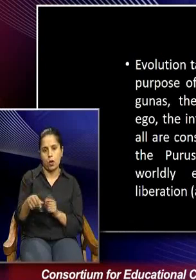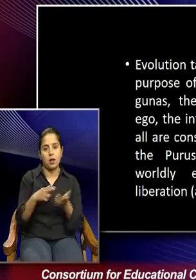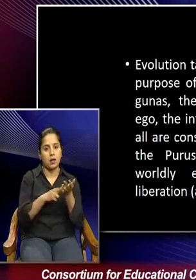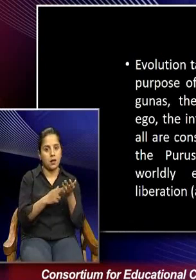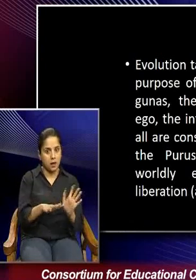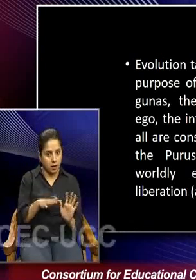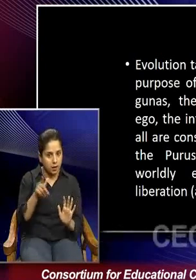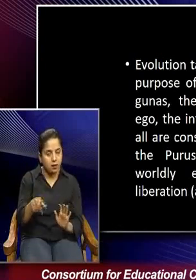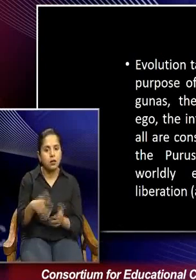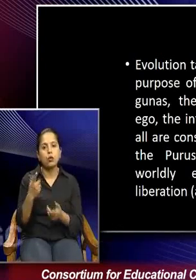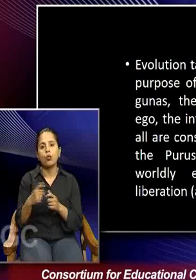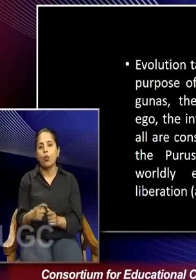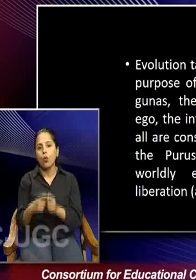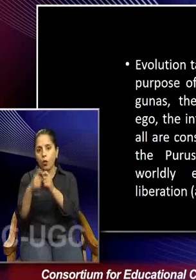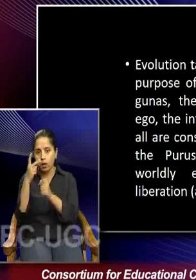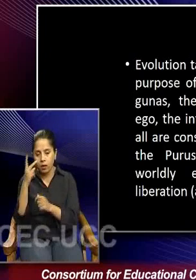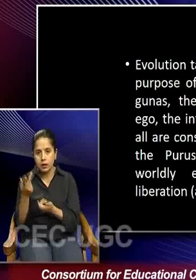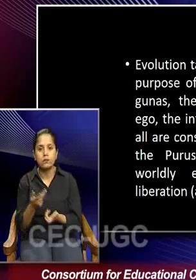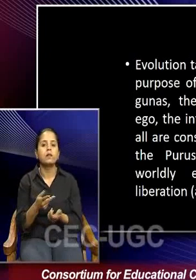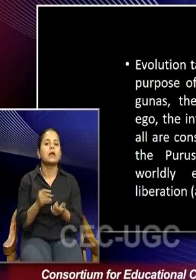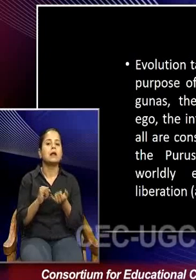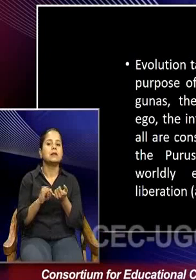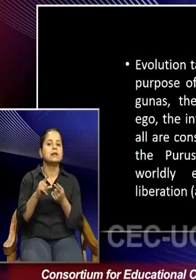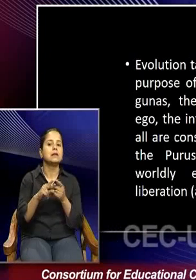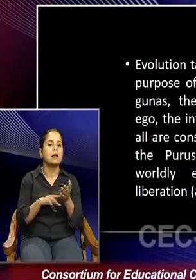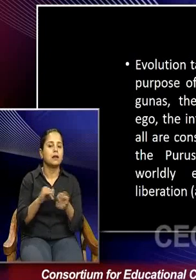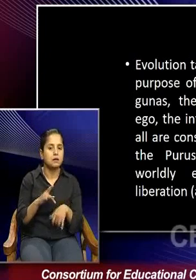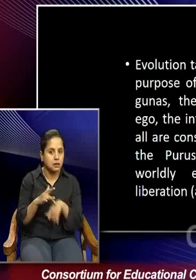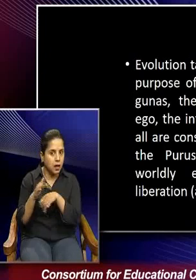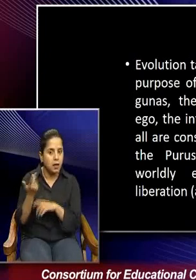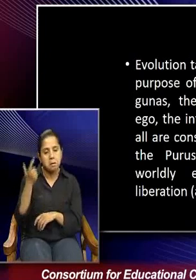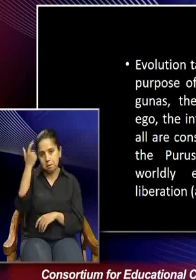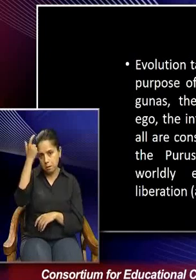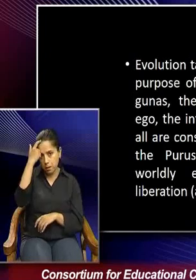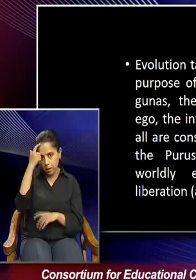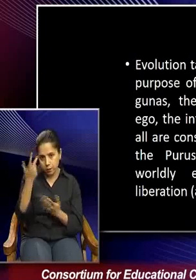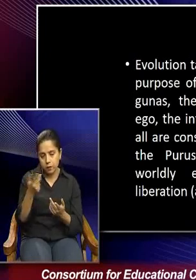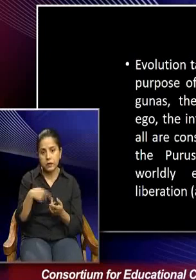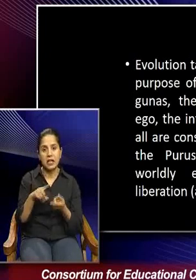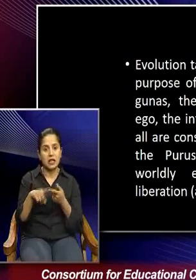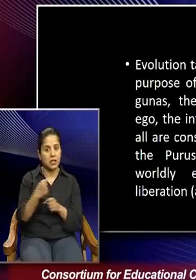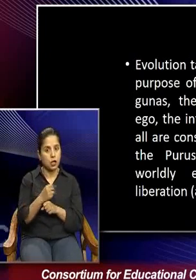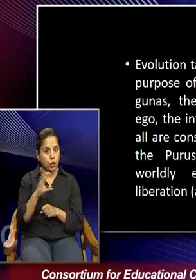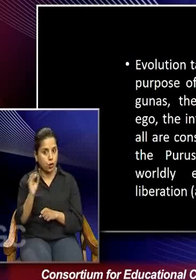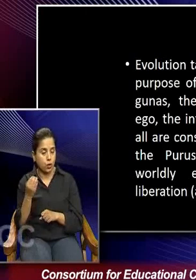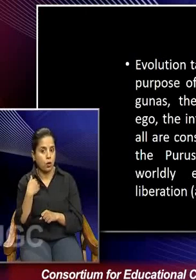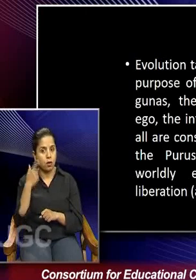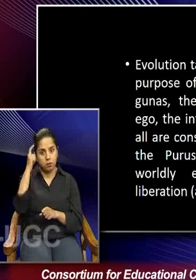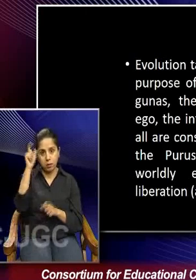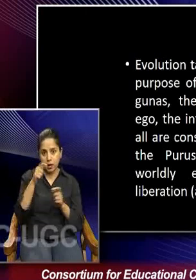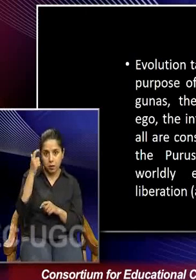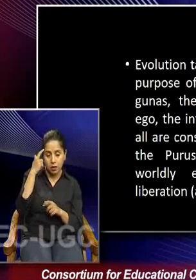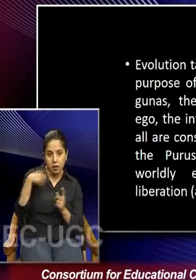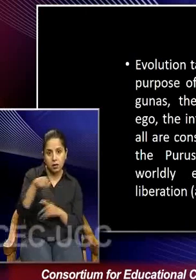Prakriti, the gunas, the senses, the mind, the ego, the intellect, the